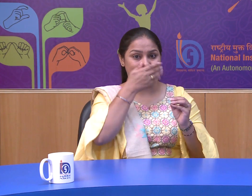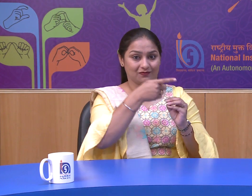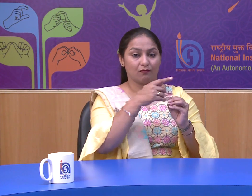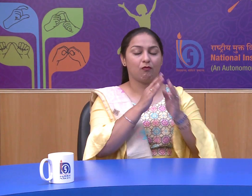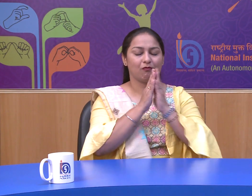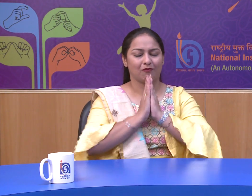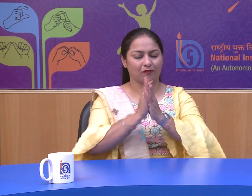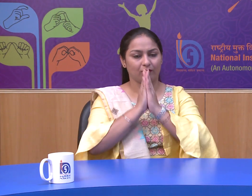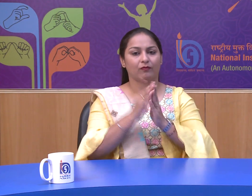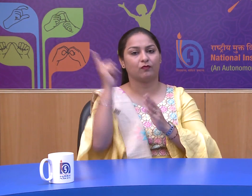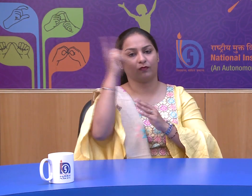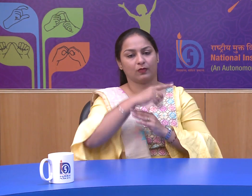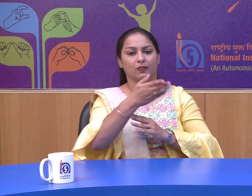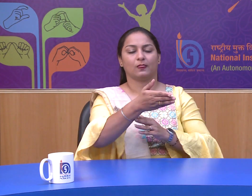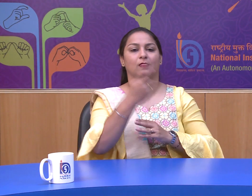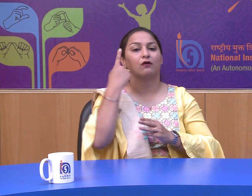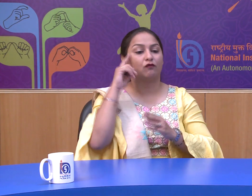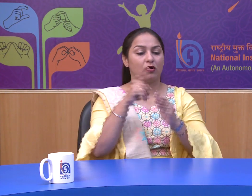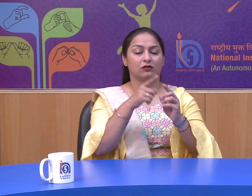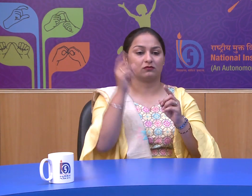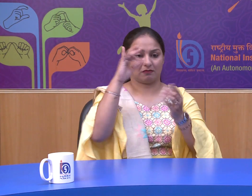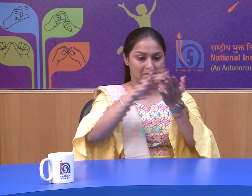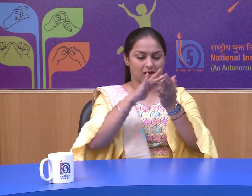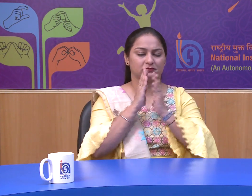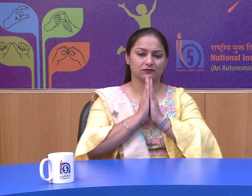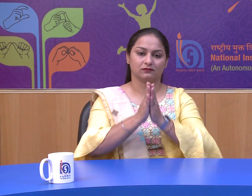worship that place is called stupa.